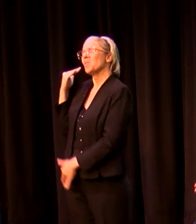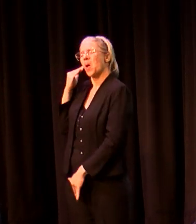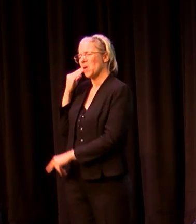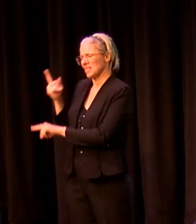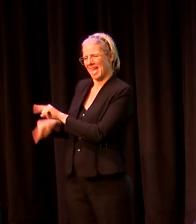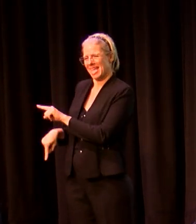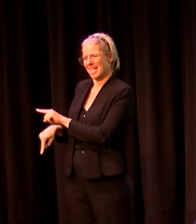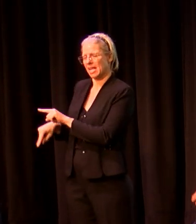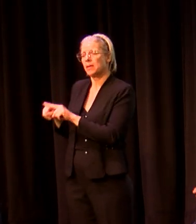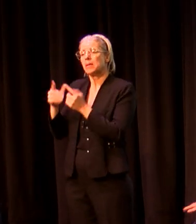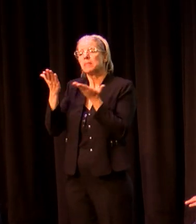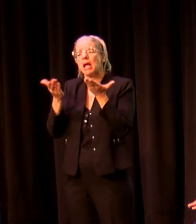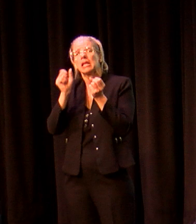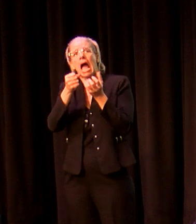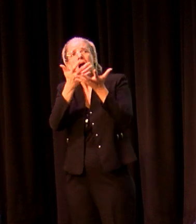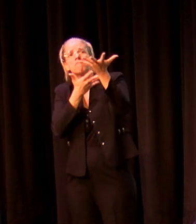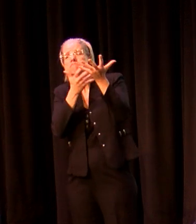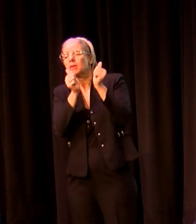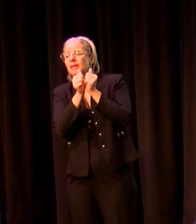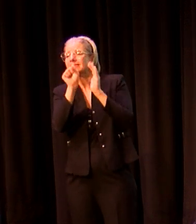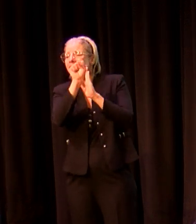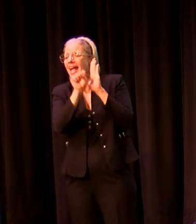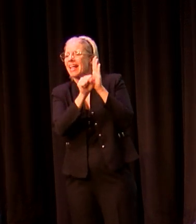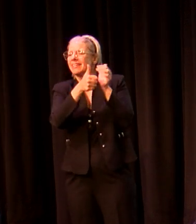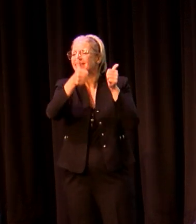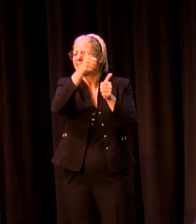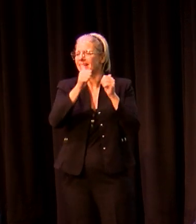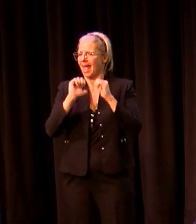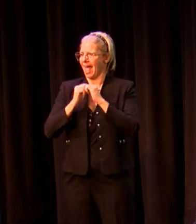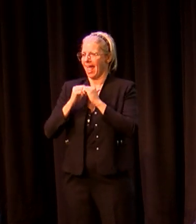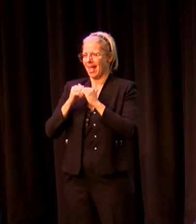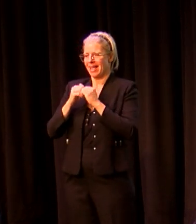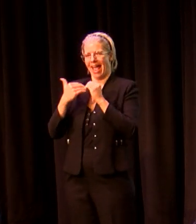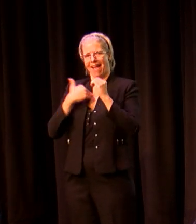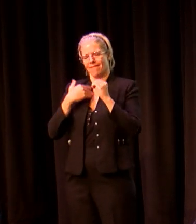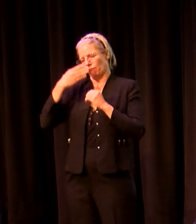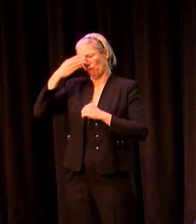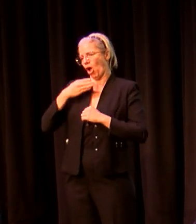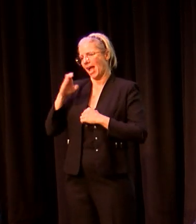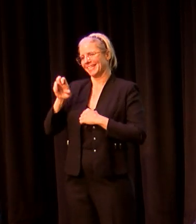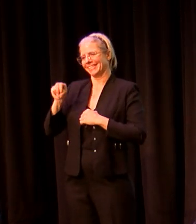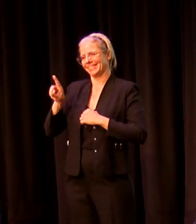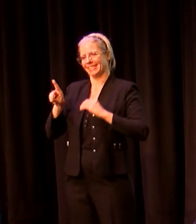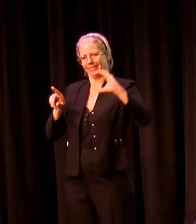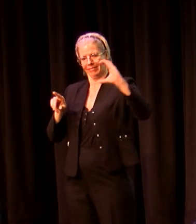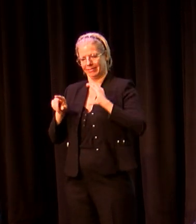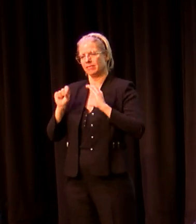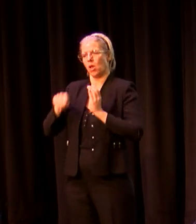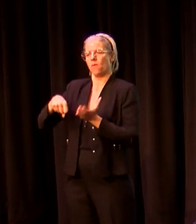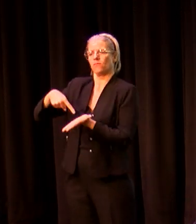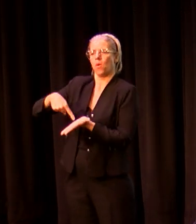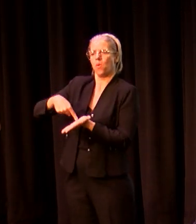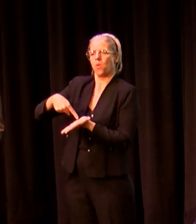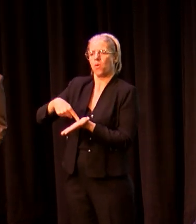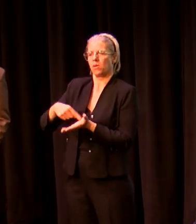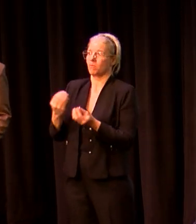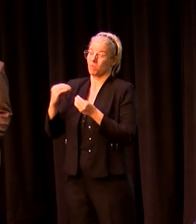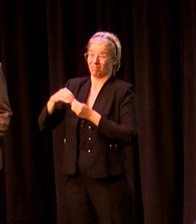find ways to create front-end funding for affordable housing. We'll get more bang for our buck that way. Thank you.